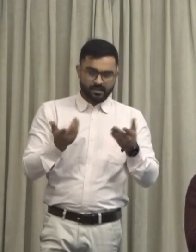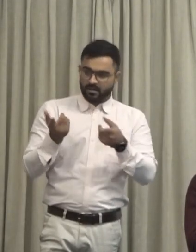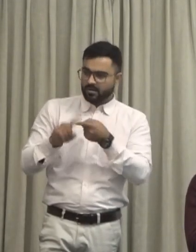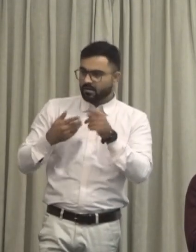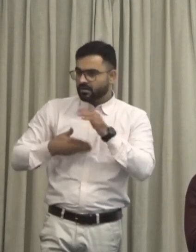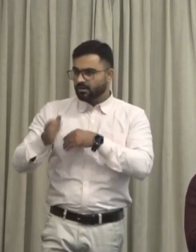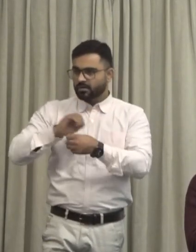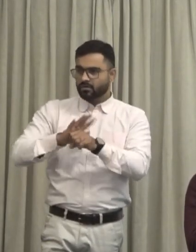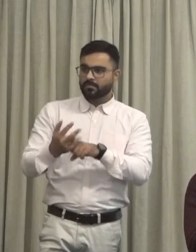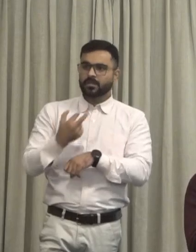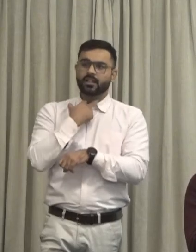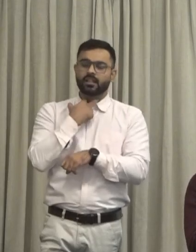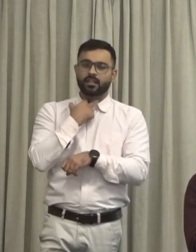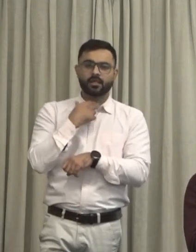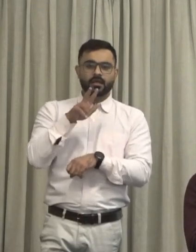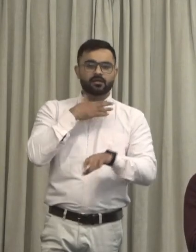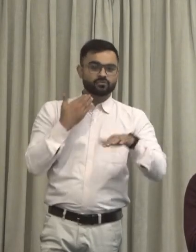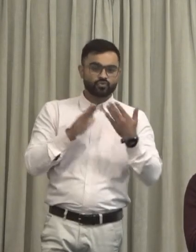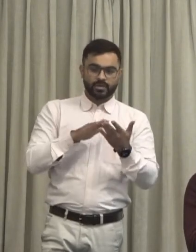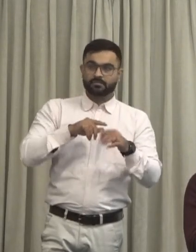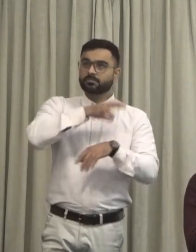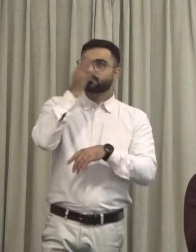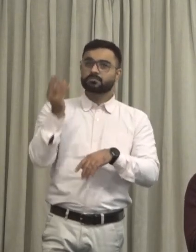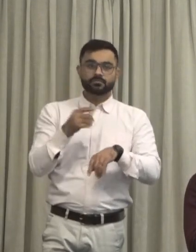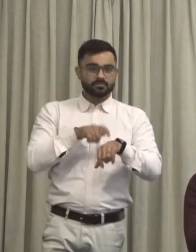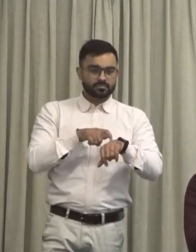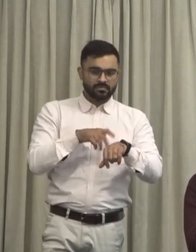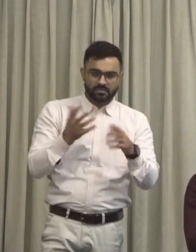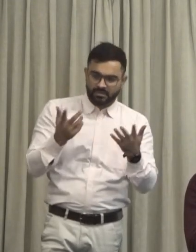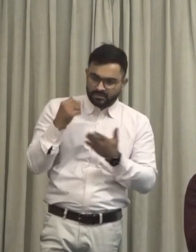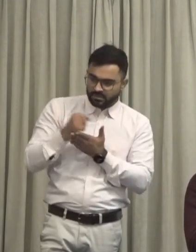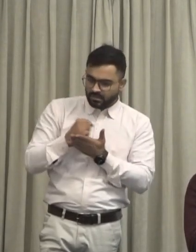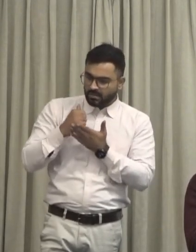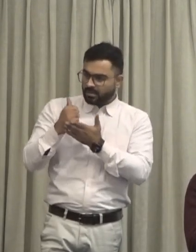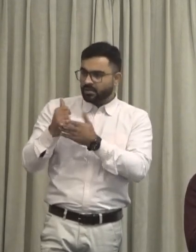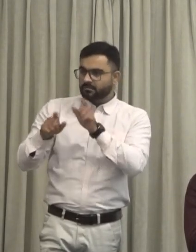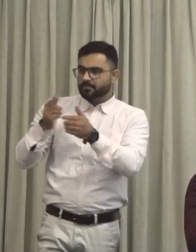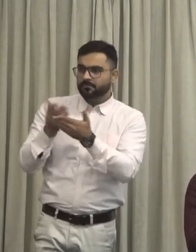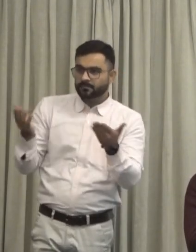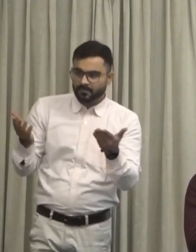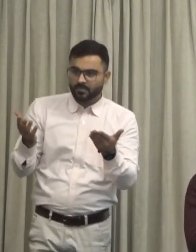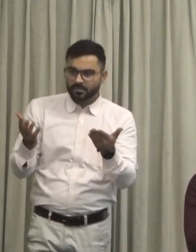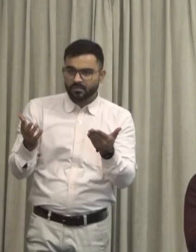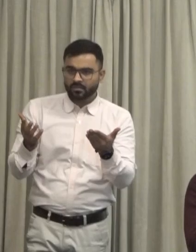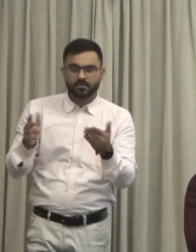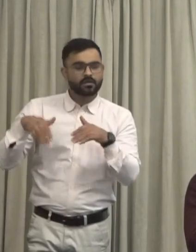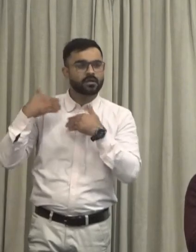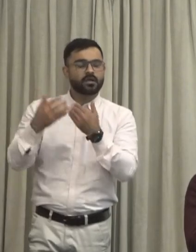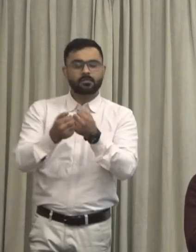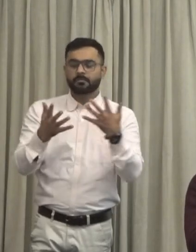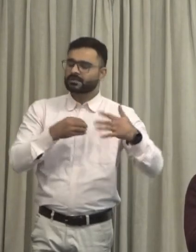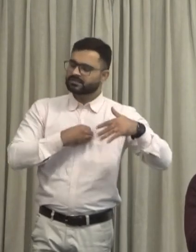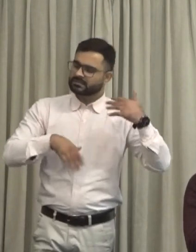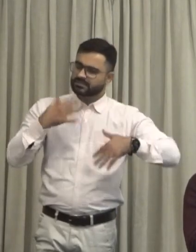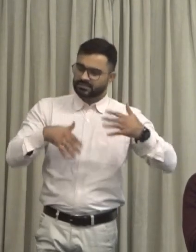emergency, and COVID struck, and now 8 people are dying in my shift. And I was like, I'll try to help everybody. And then I came to Delhi, and I'm seeing so much of